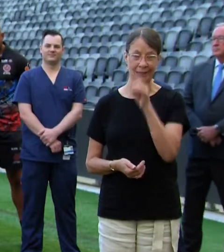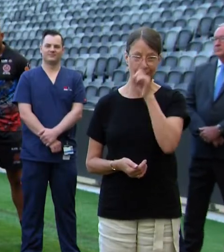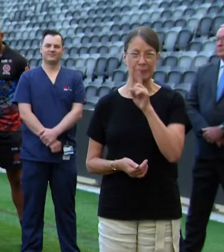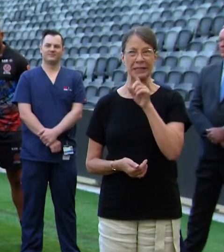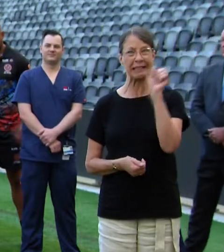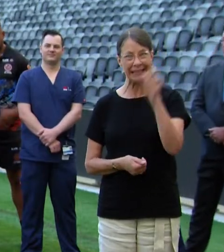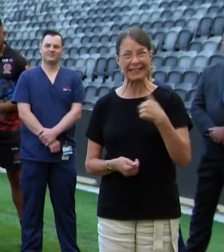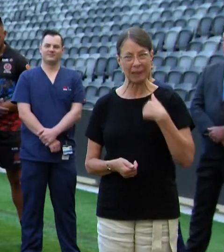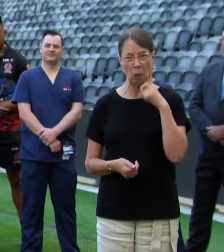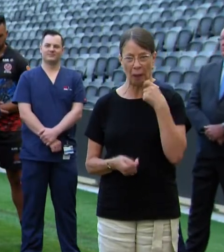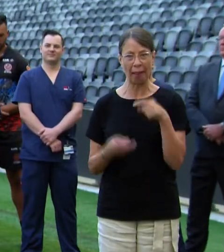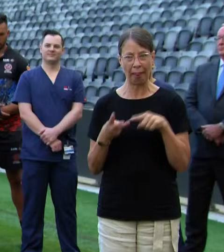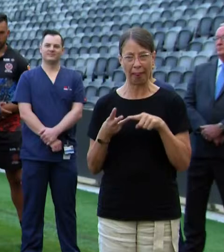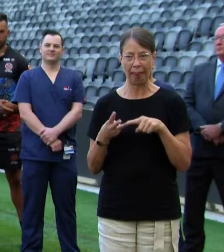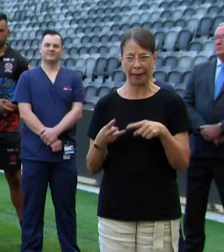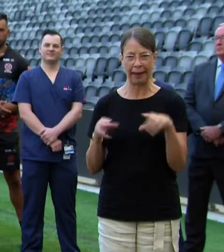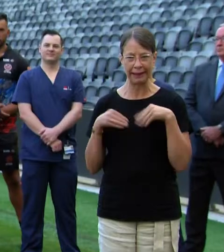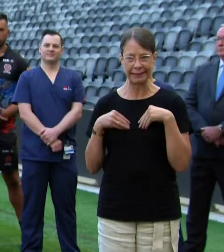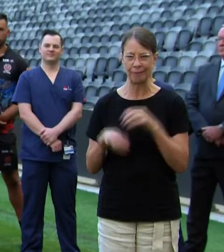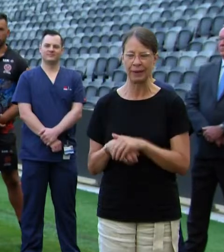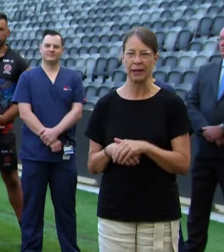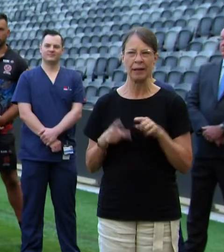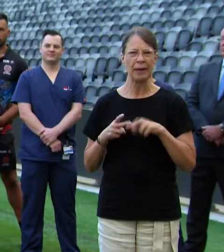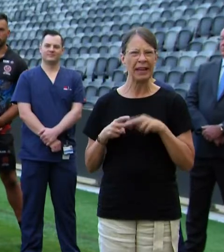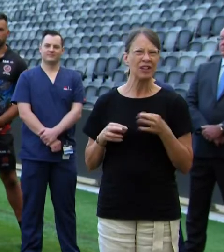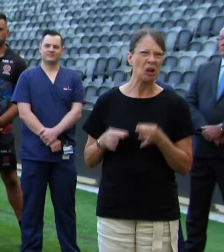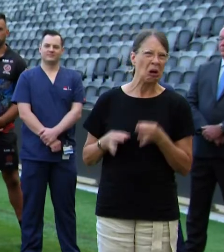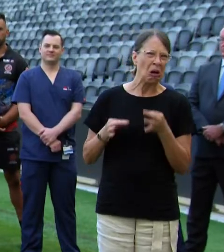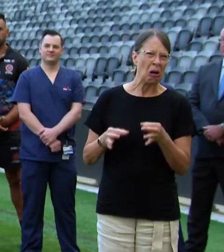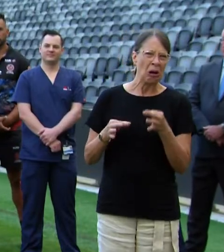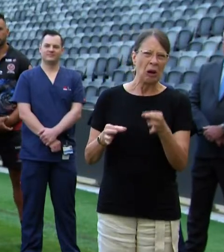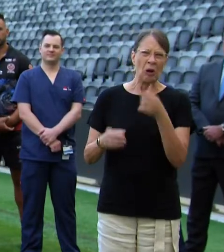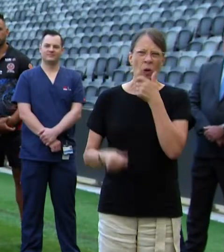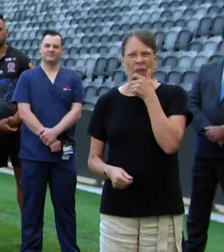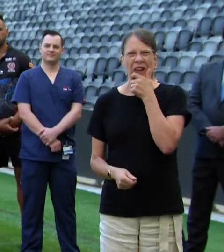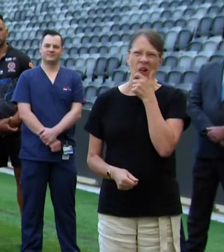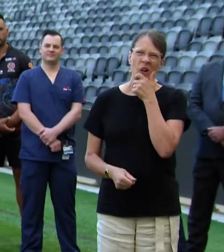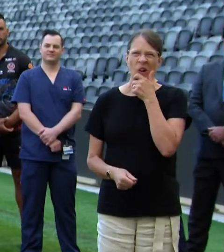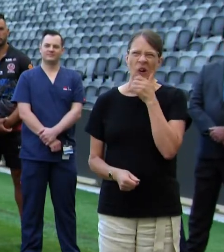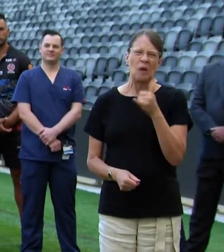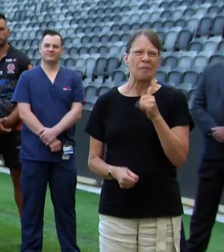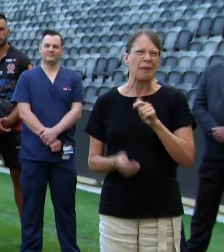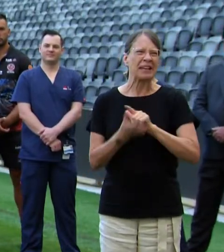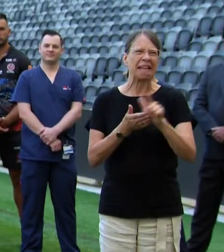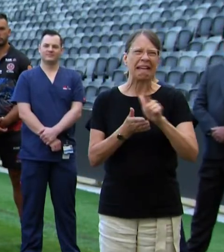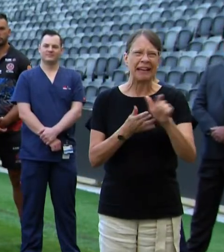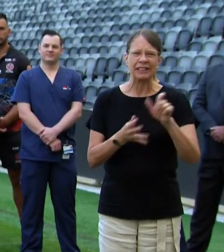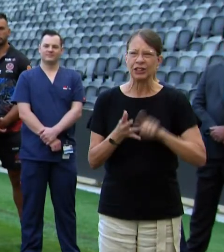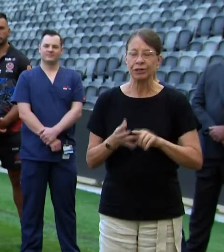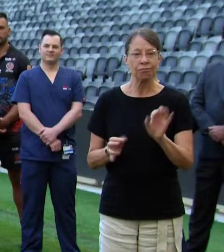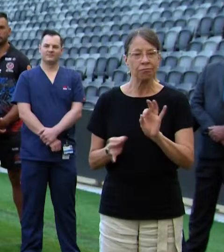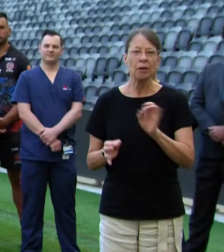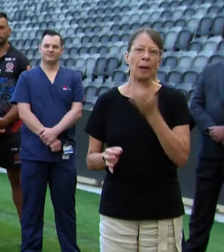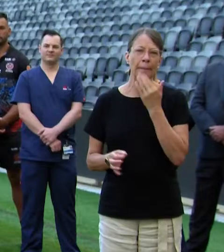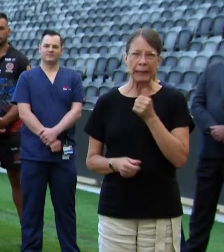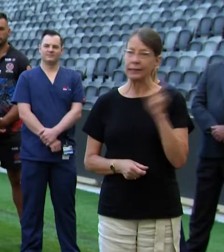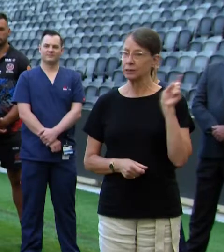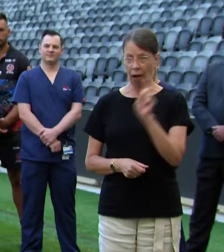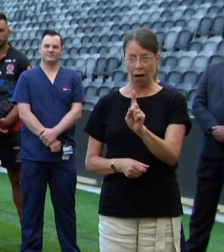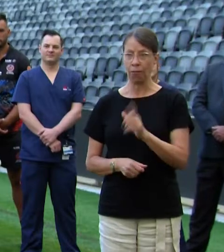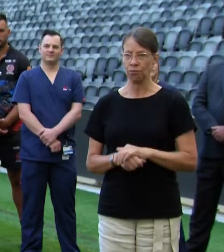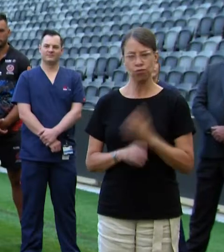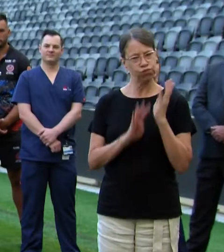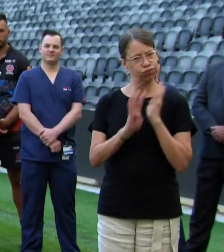of timing. If you're delaying, or if you're thinking about, oh, I'll get it in a couple of weeks, don't delay. Please come forward and get